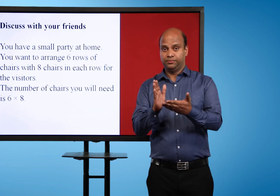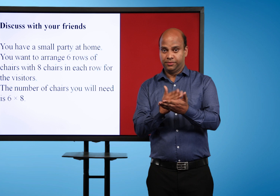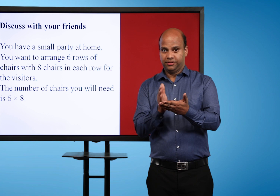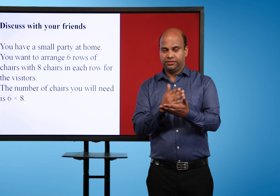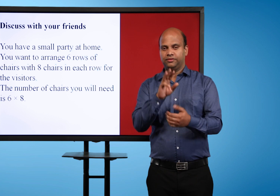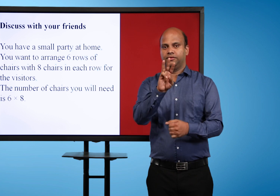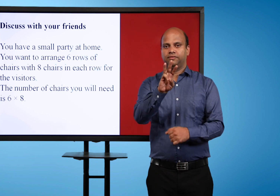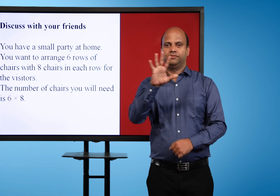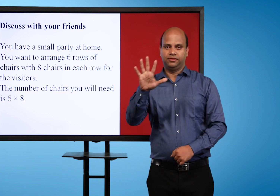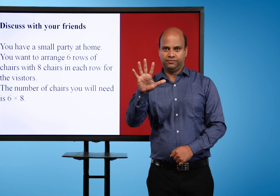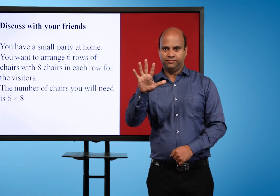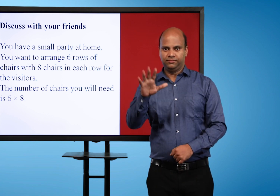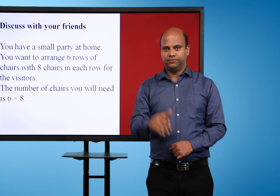Page 35.